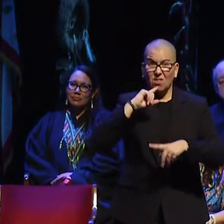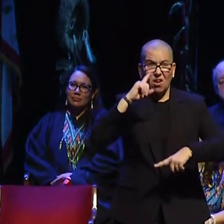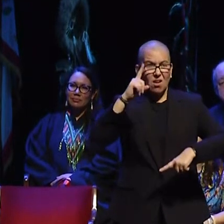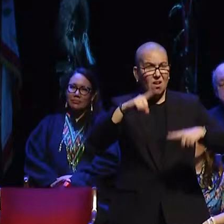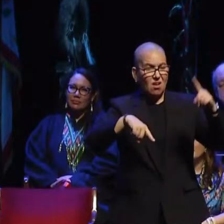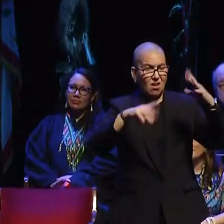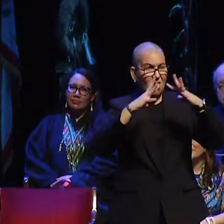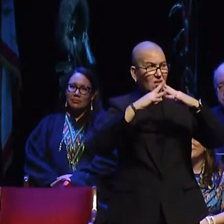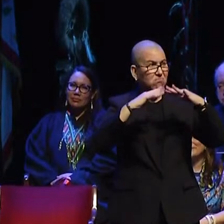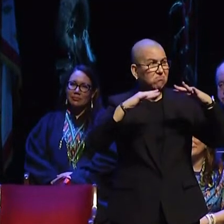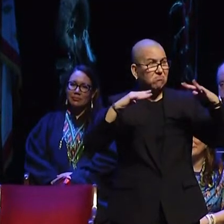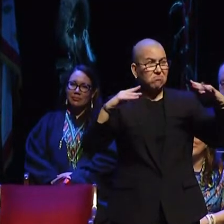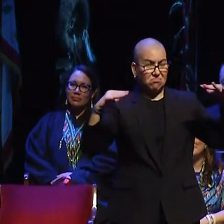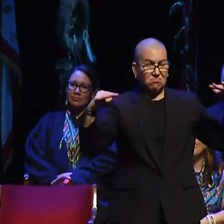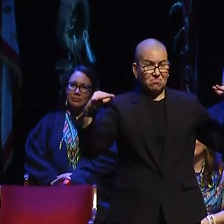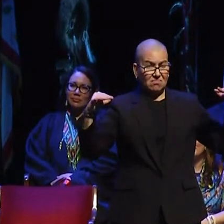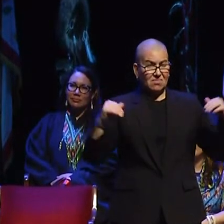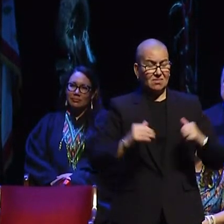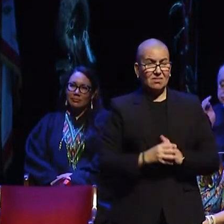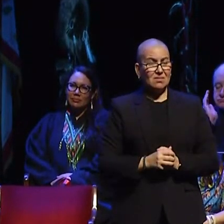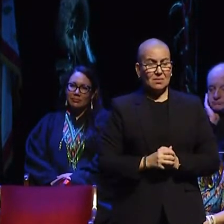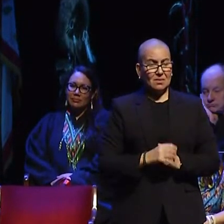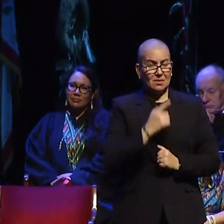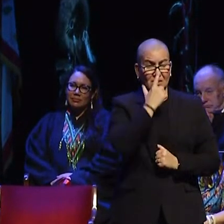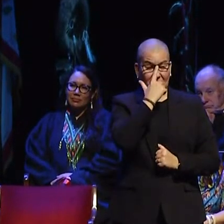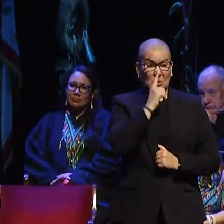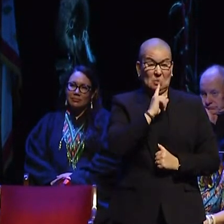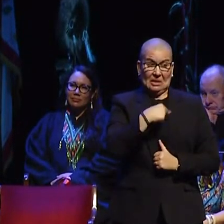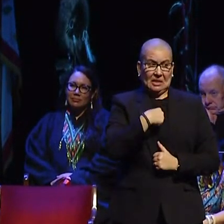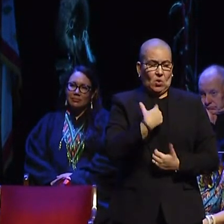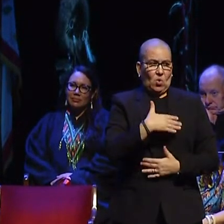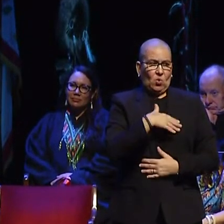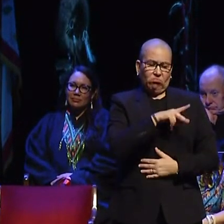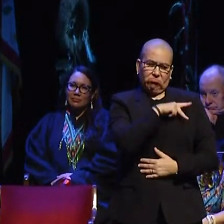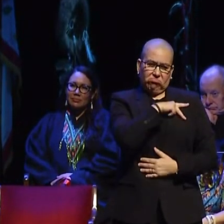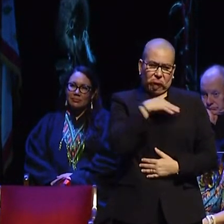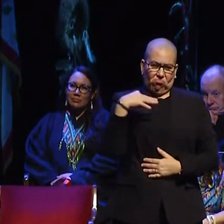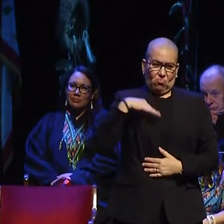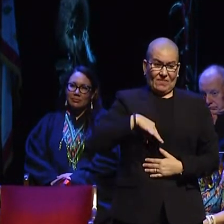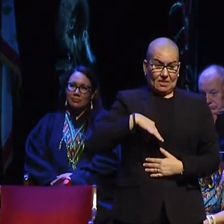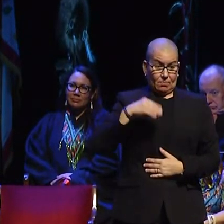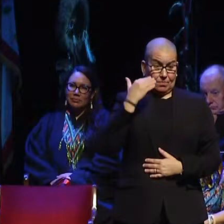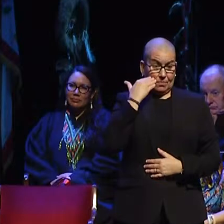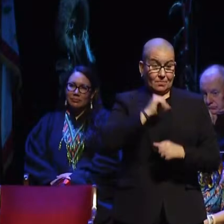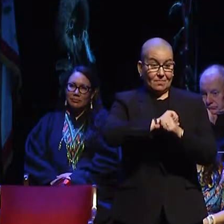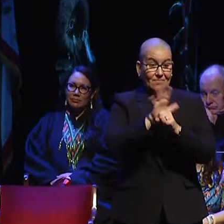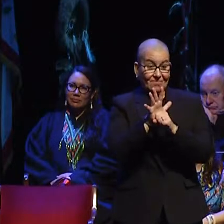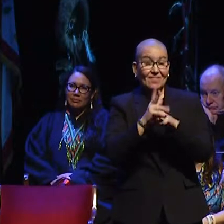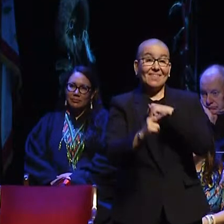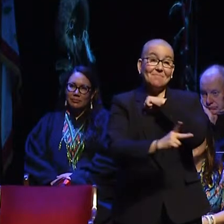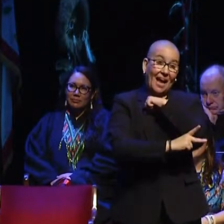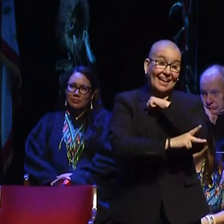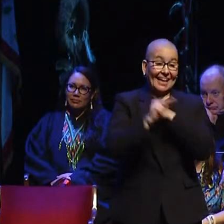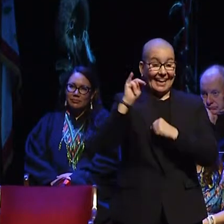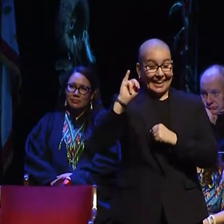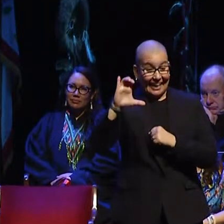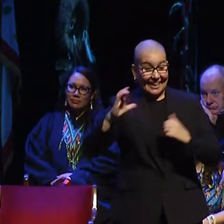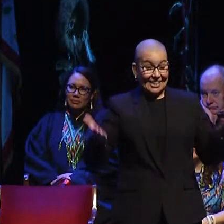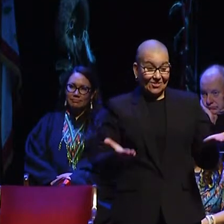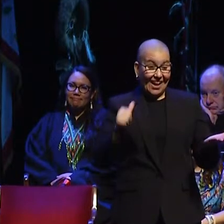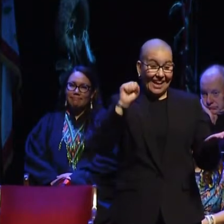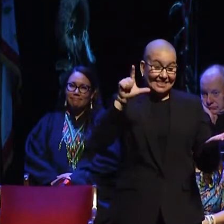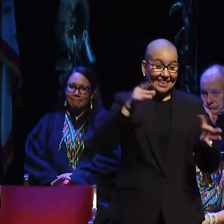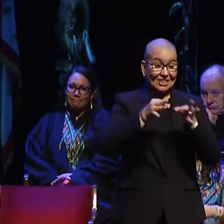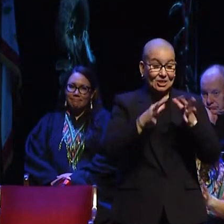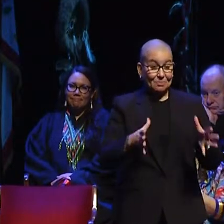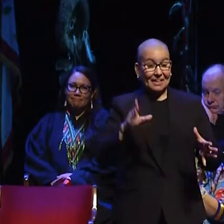take a point of personal privilege that during the pandemic, the team of Nick and Patty, who are ASL interpreters, kept Minnesotans